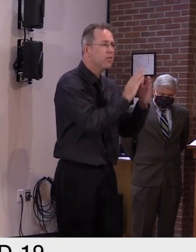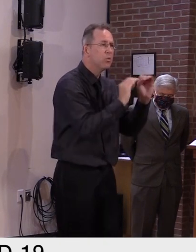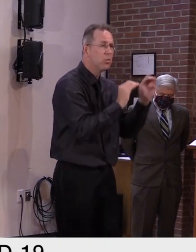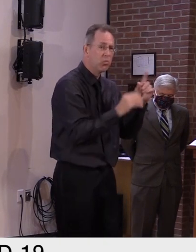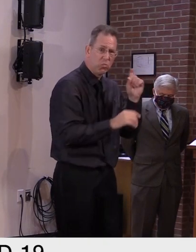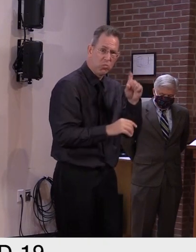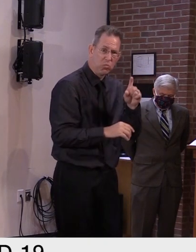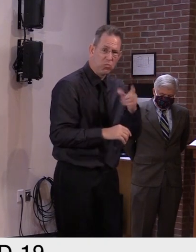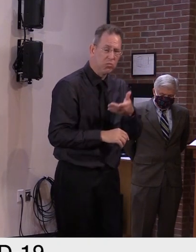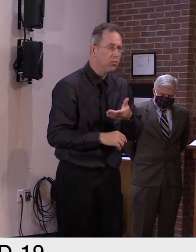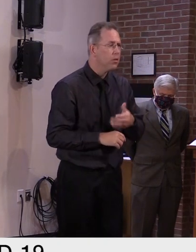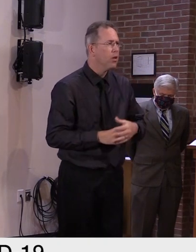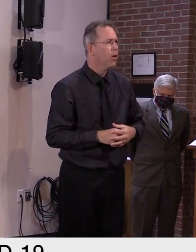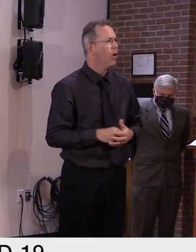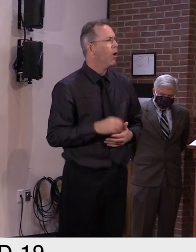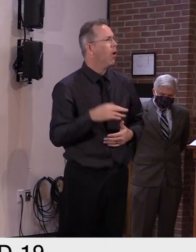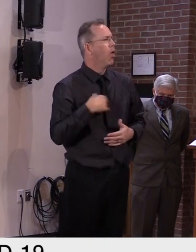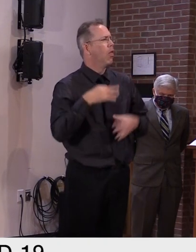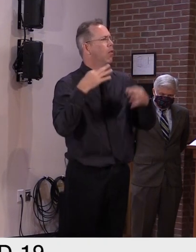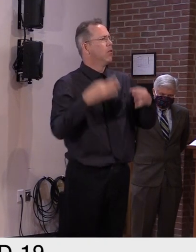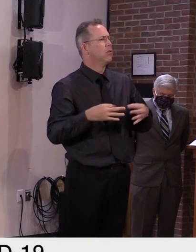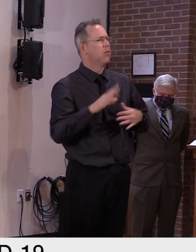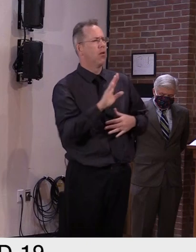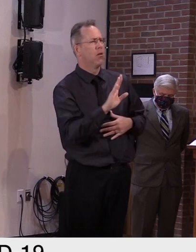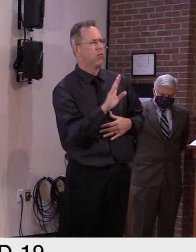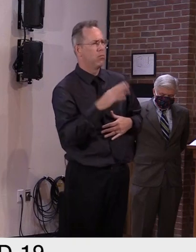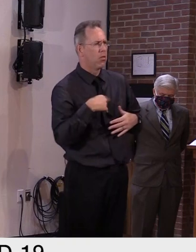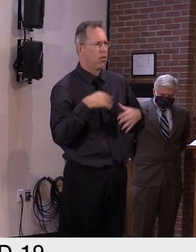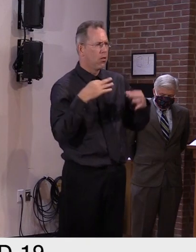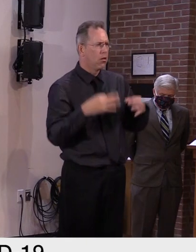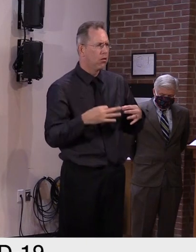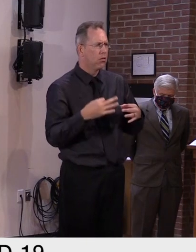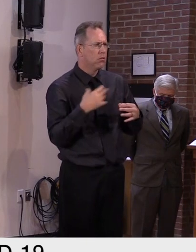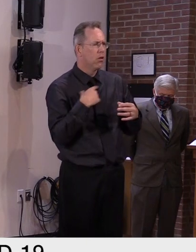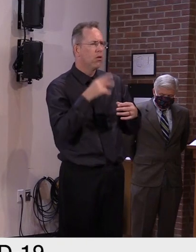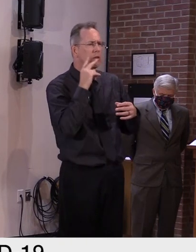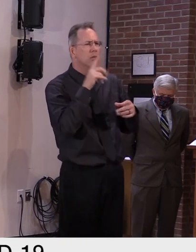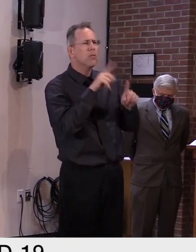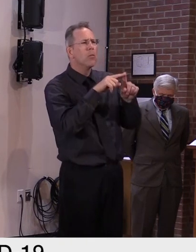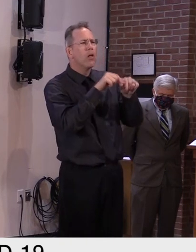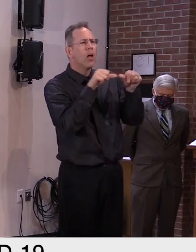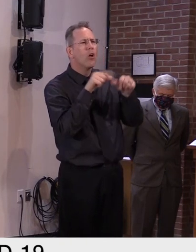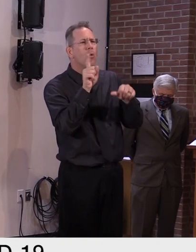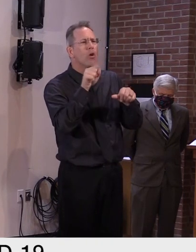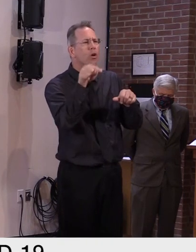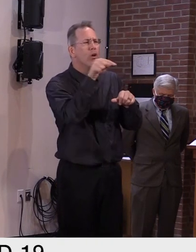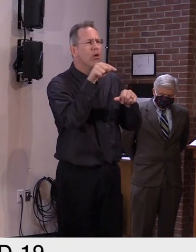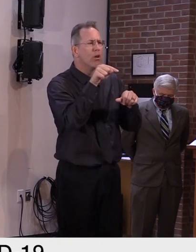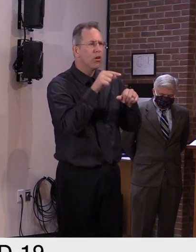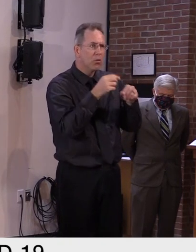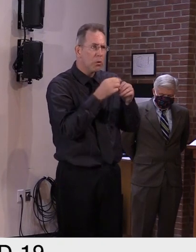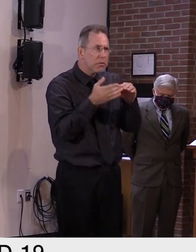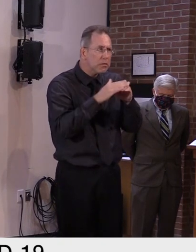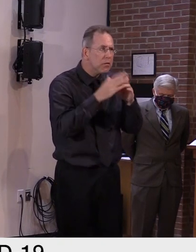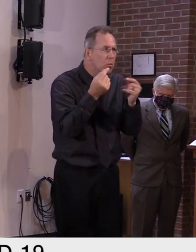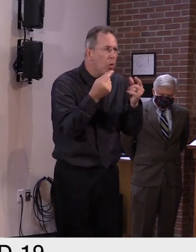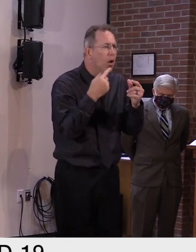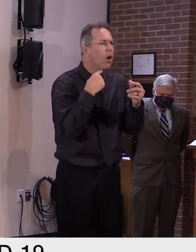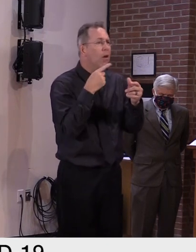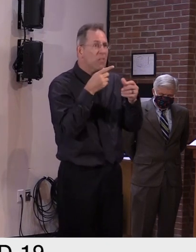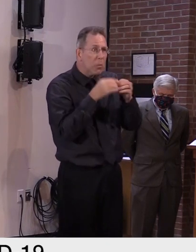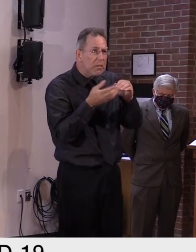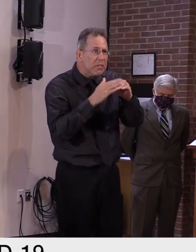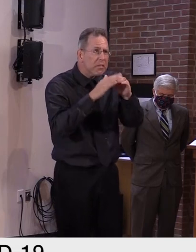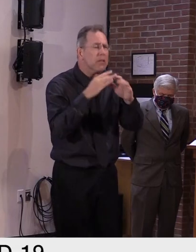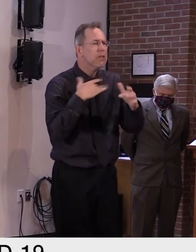we are increasingly concerned about what's happening around us on a regional basis. But we're going to review that and have some recommendation in the coming